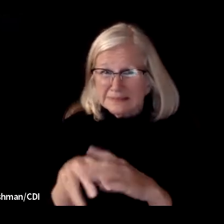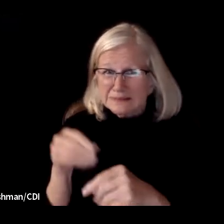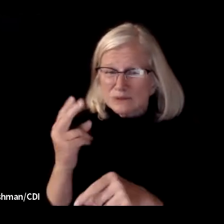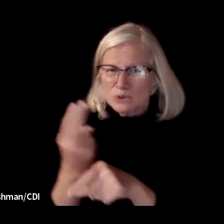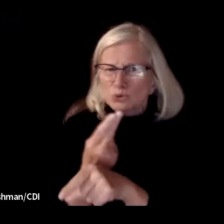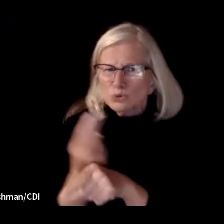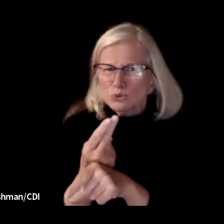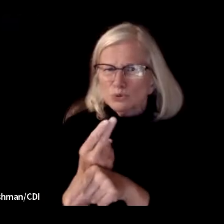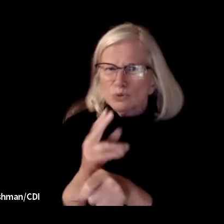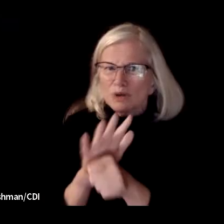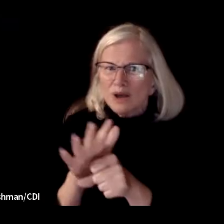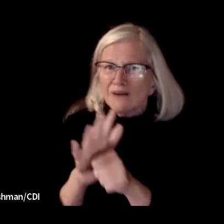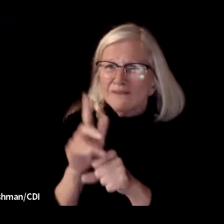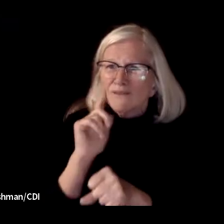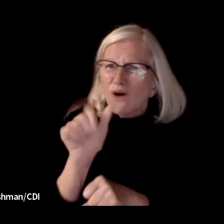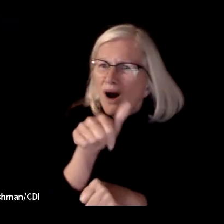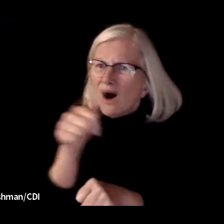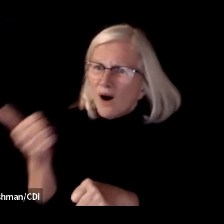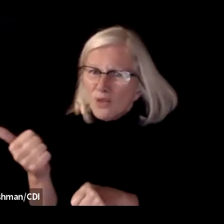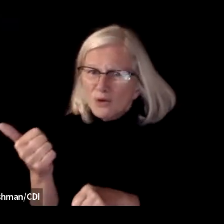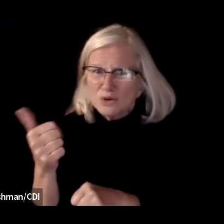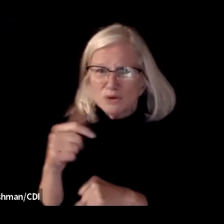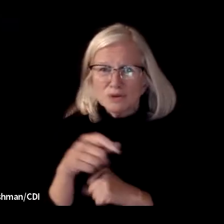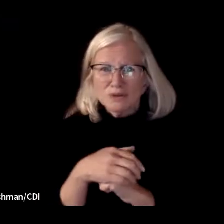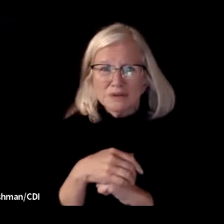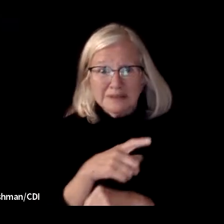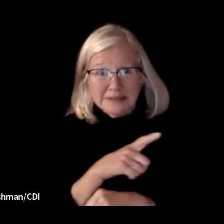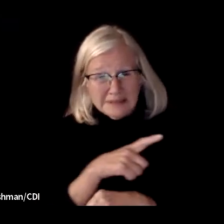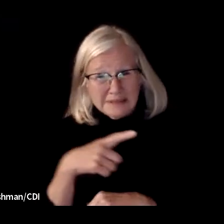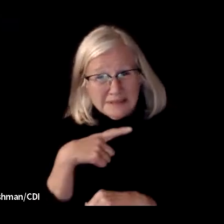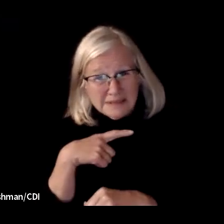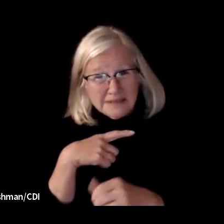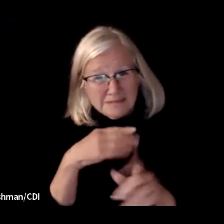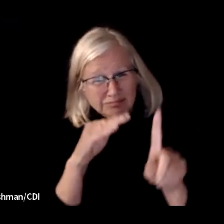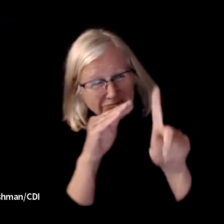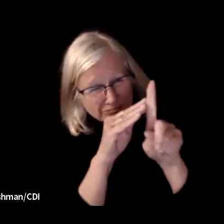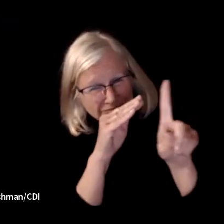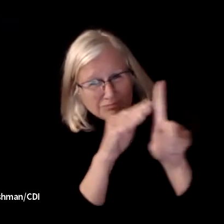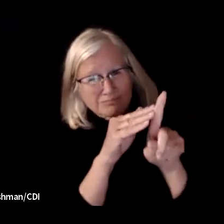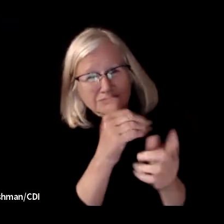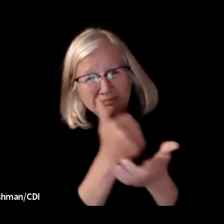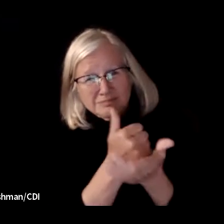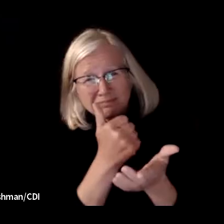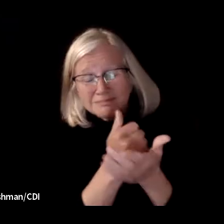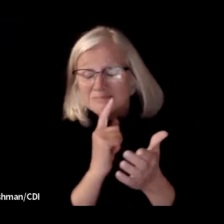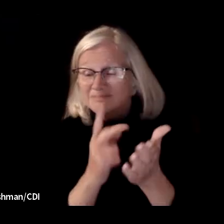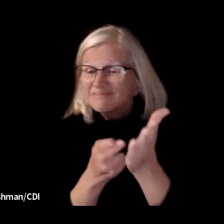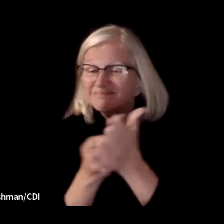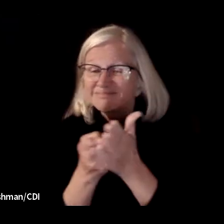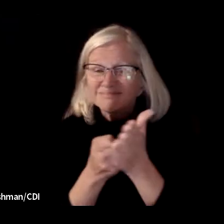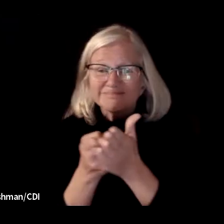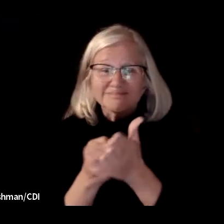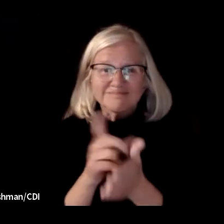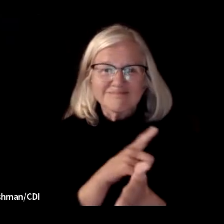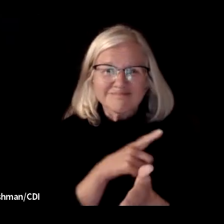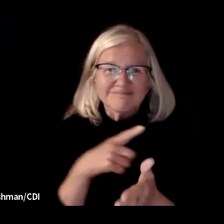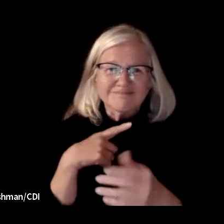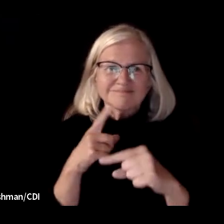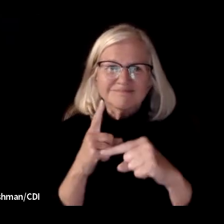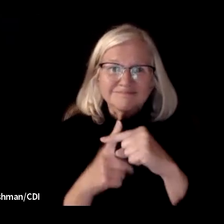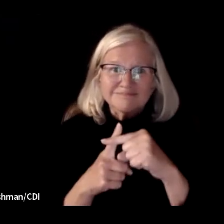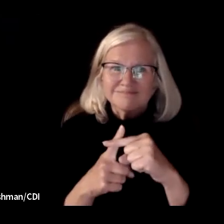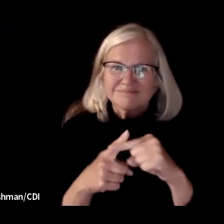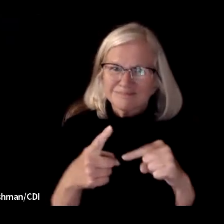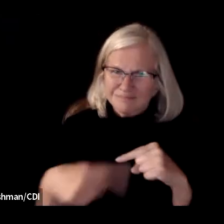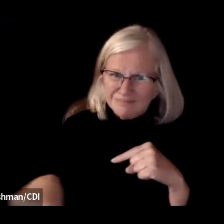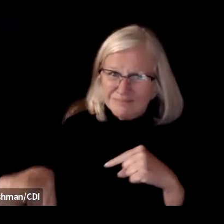the legislature to work with us to address these issues, but frankly, that's not all. We need all Minnesotans to do their part too. The